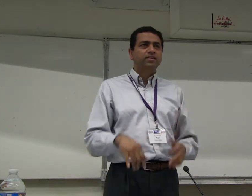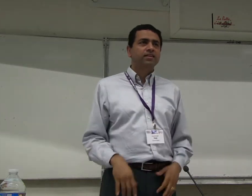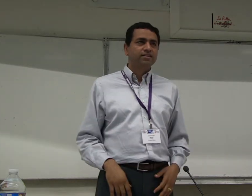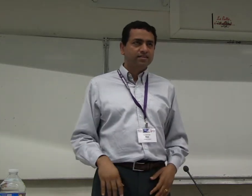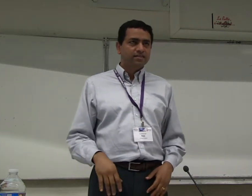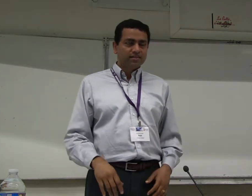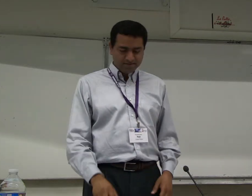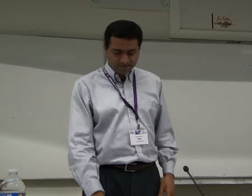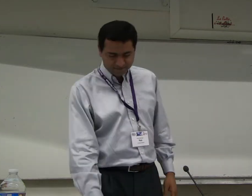way of